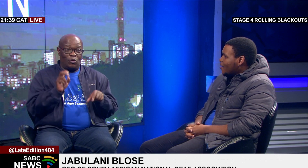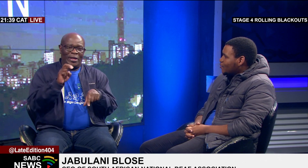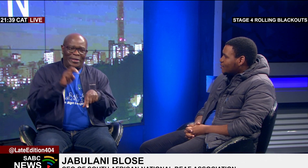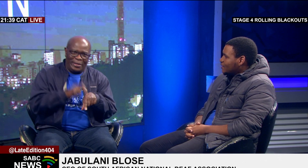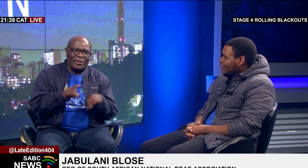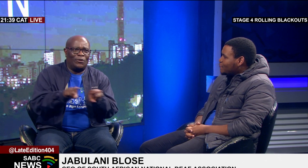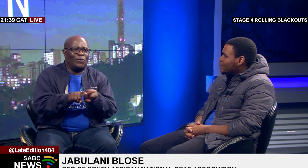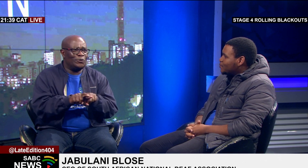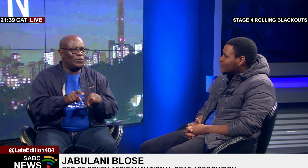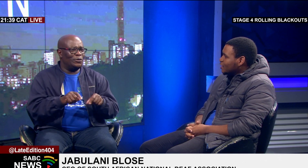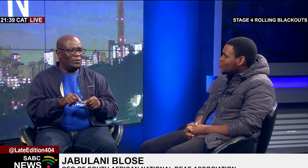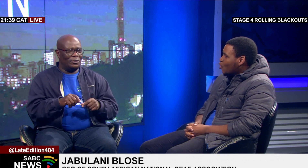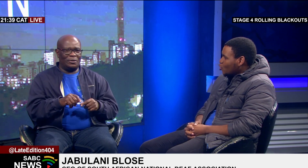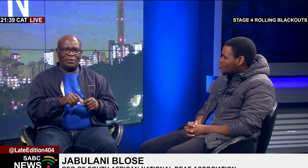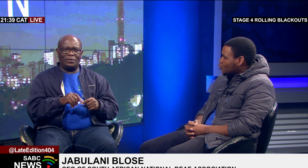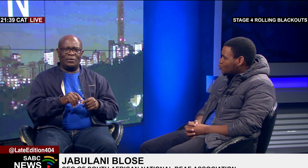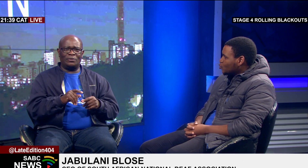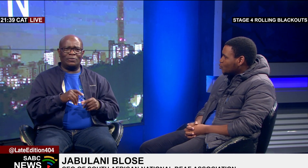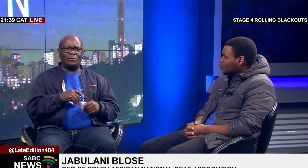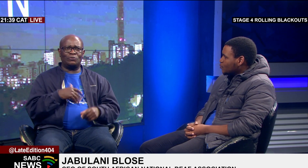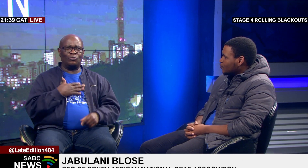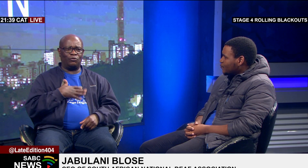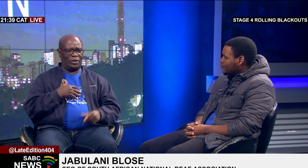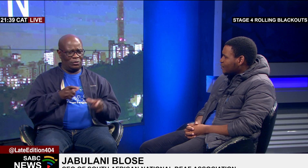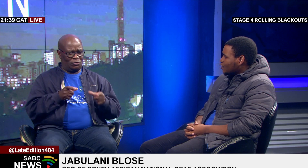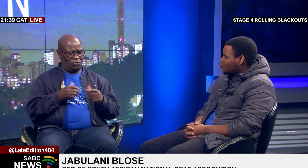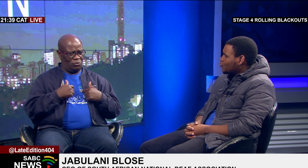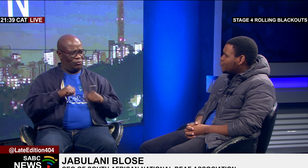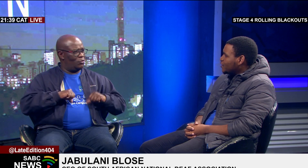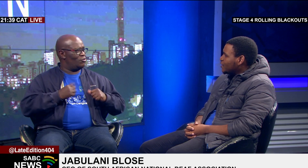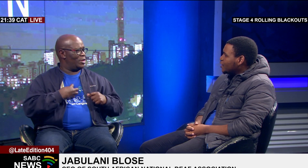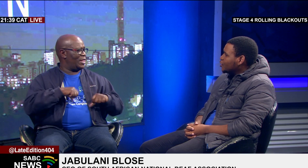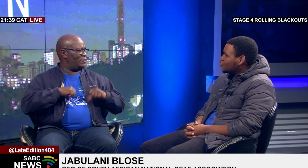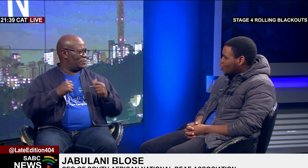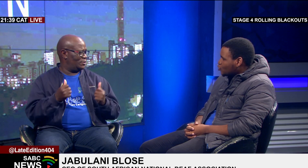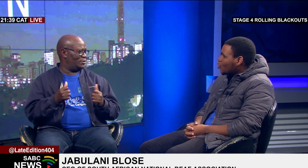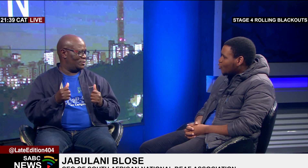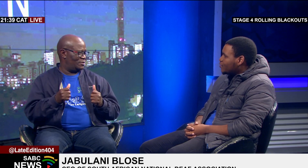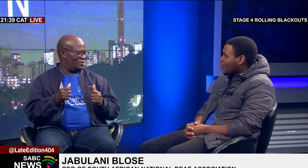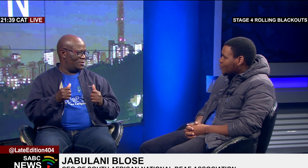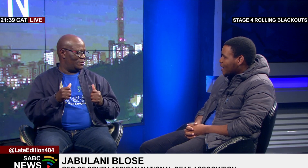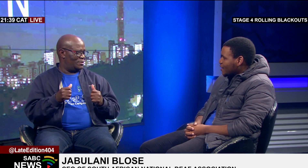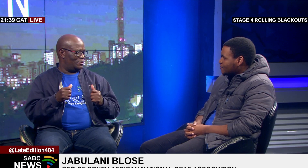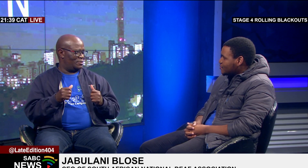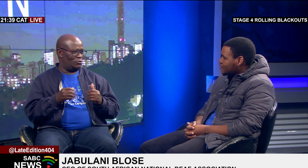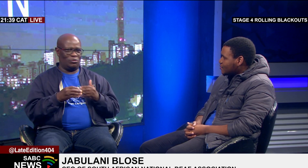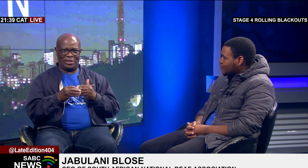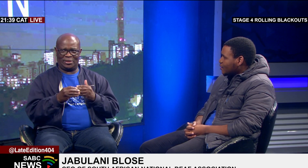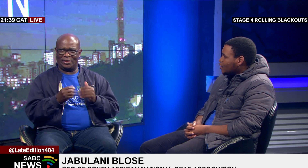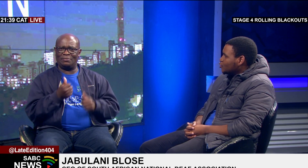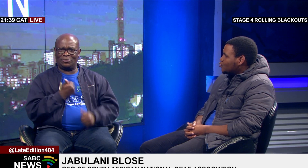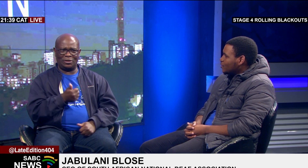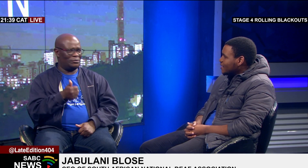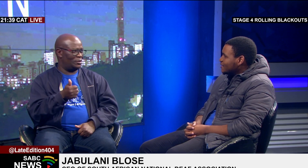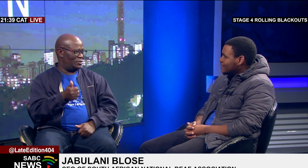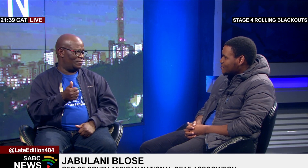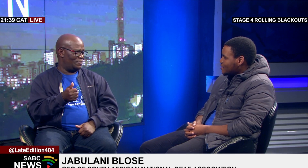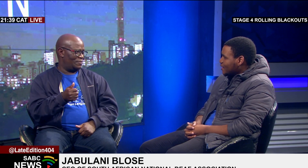Now, deaf people need also to feel in control of their own lives, to lead